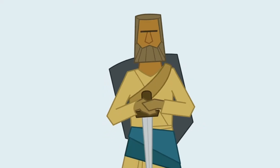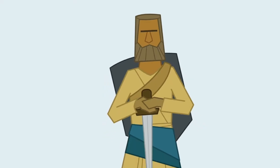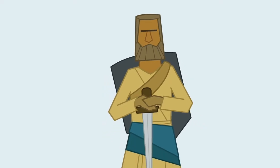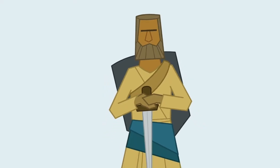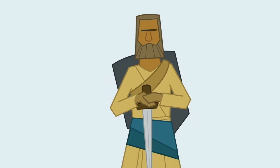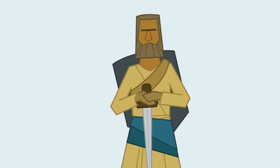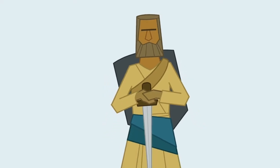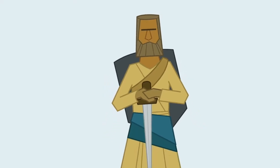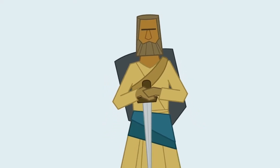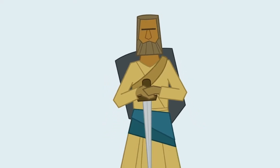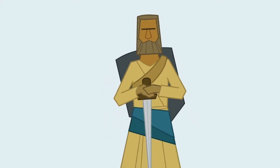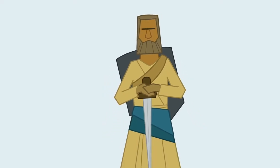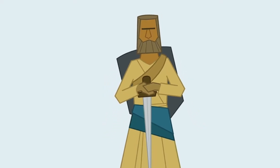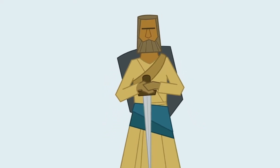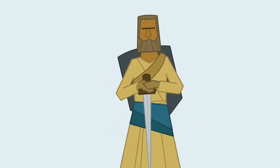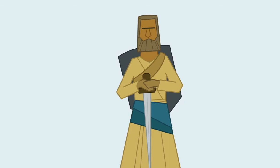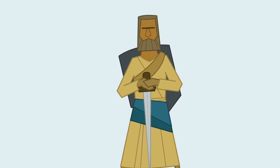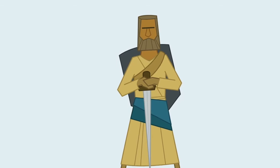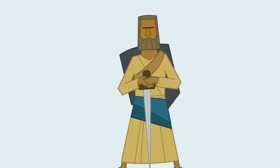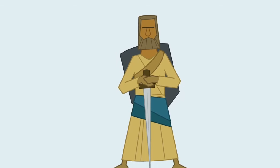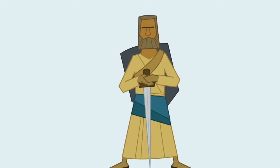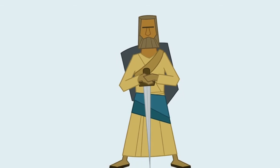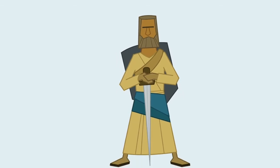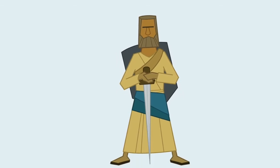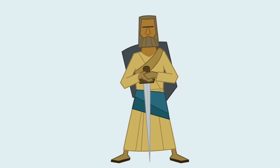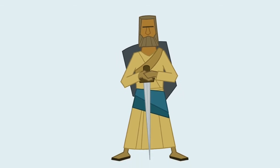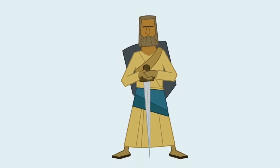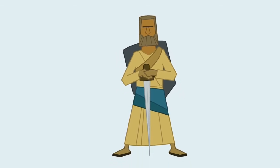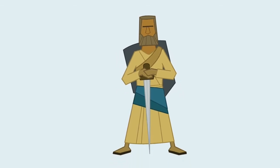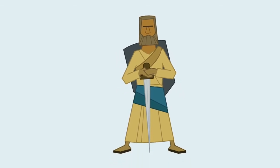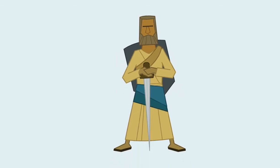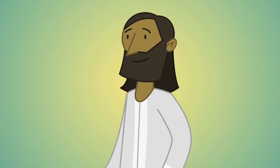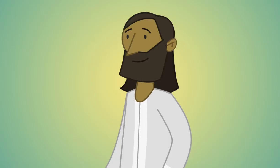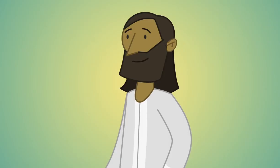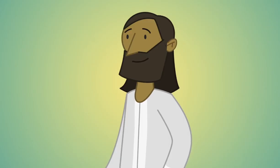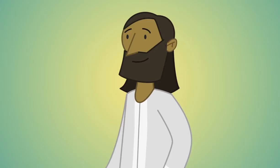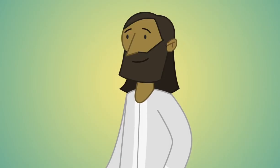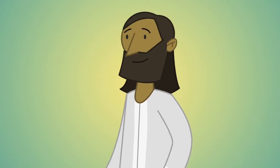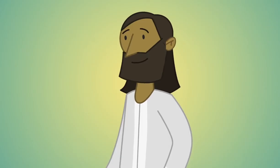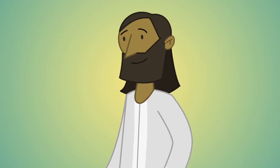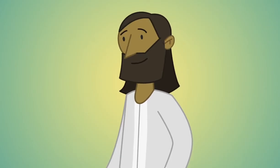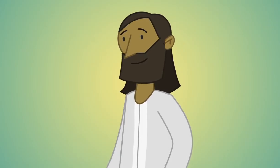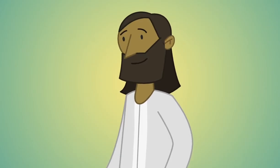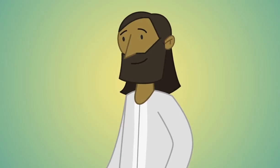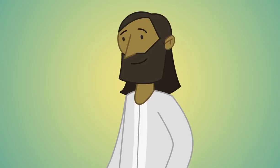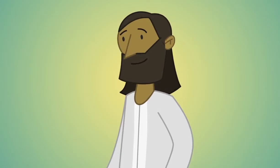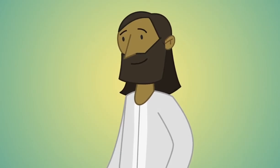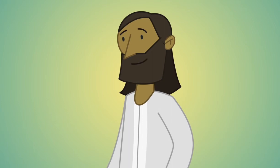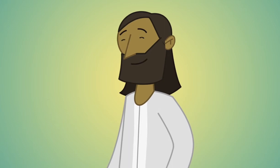Ruth's great-grandson was King David, and many, many years later, Jesus, the rescuer, was born into the